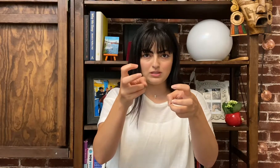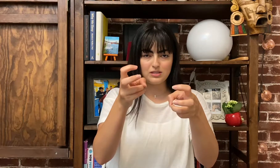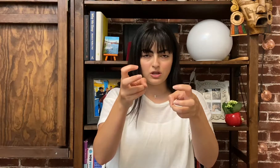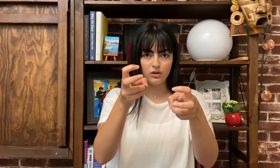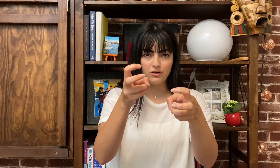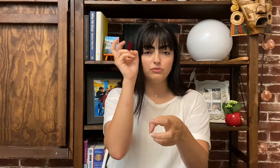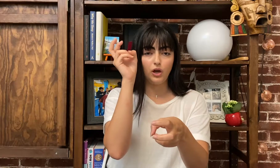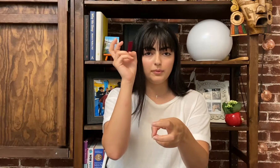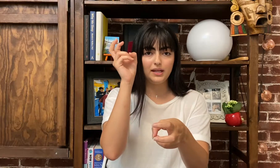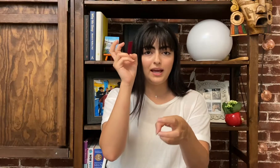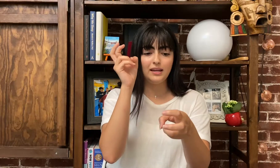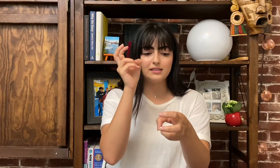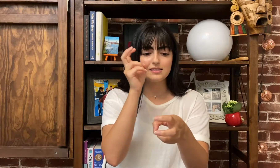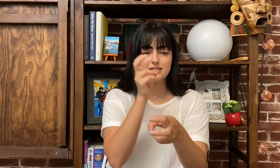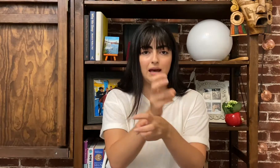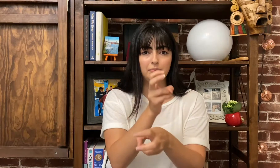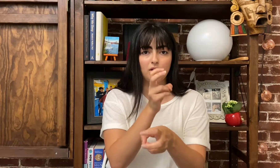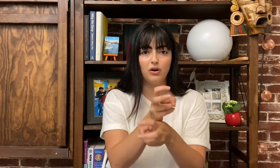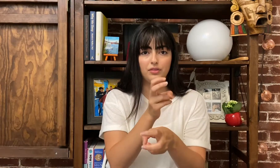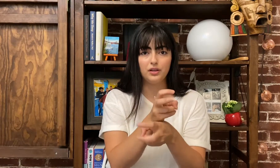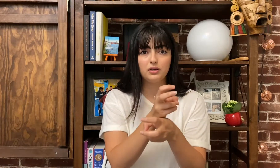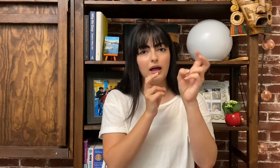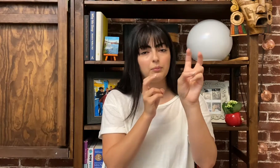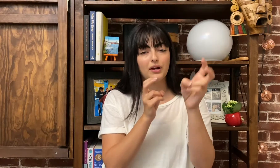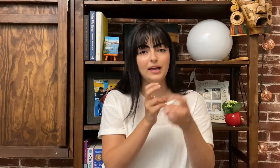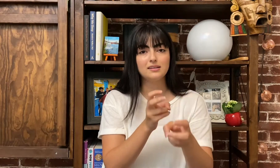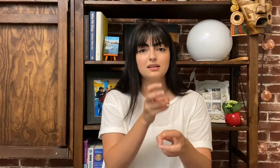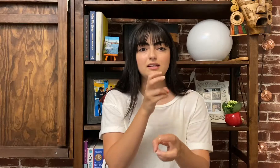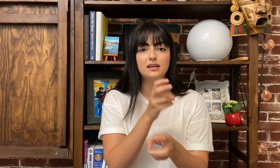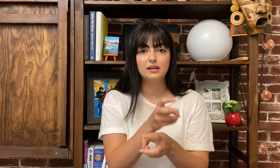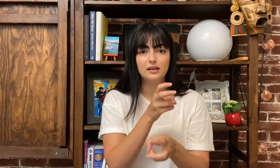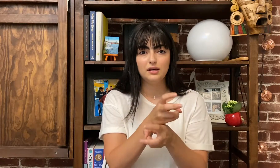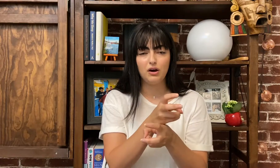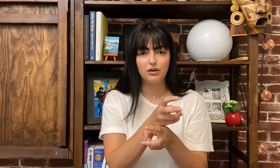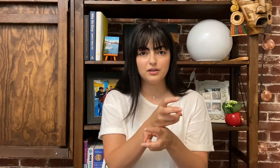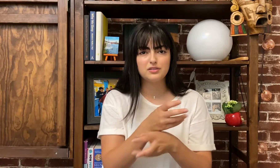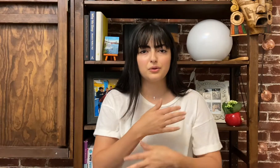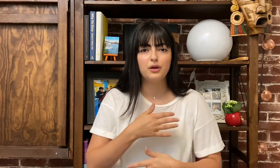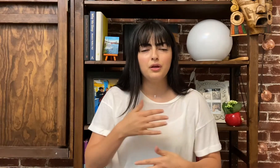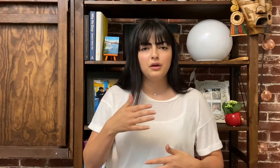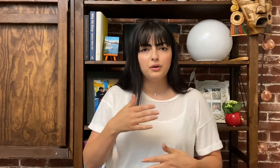each other. Dominant hand is tapping on the helper hand. Hard. So